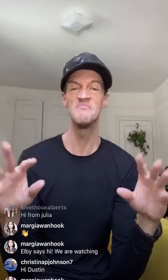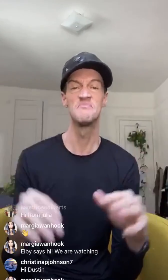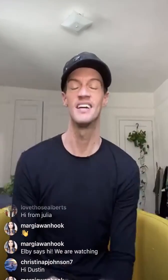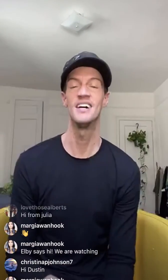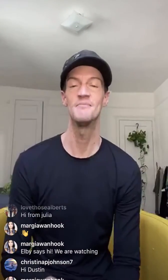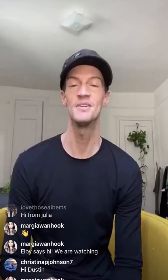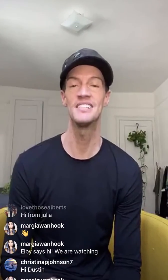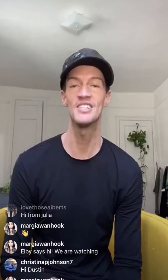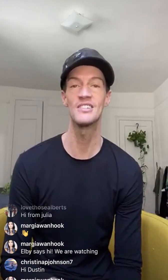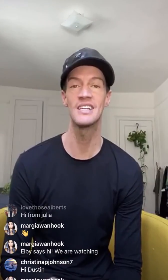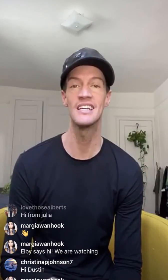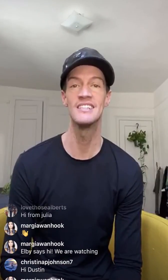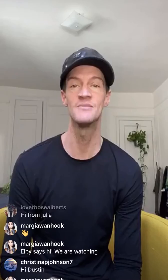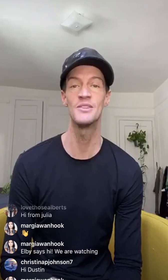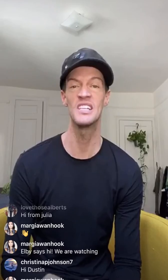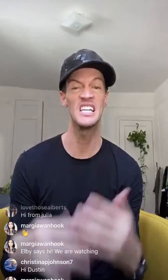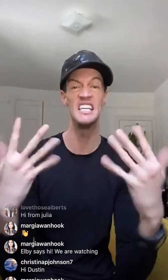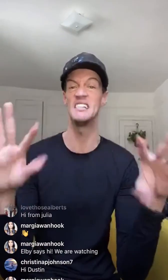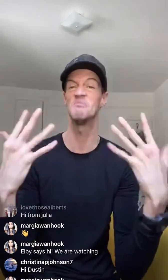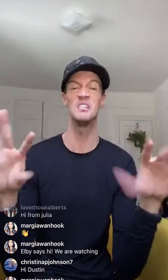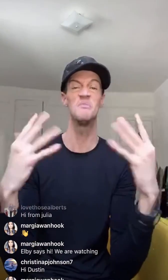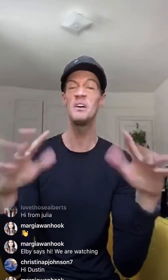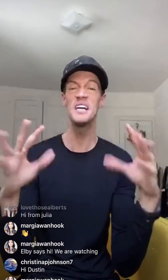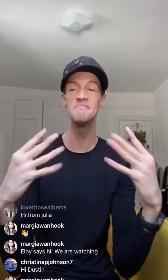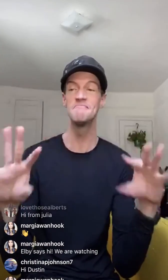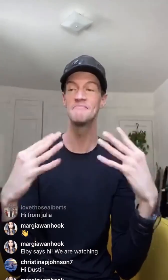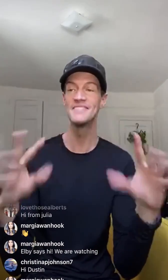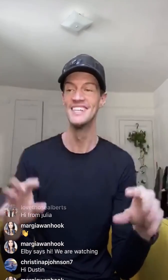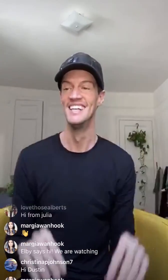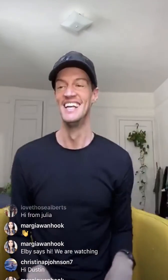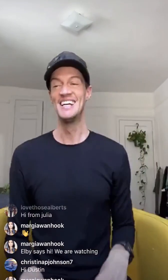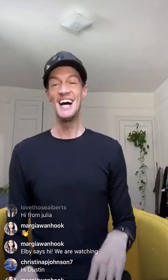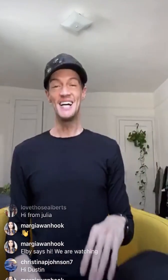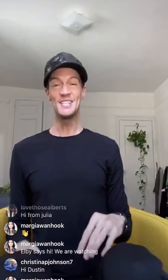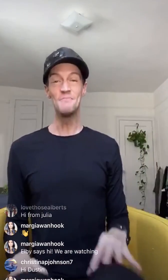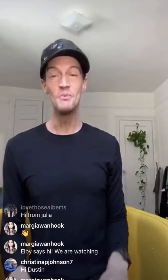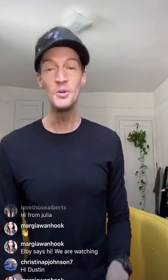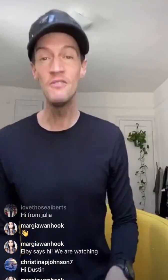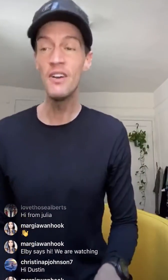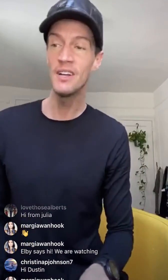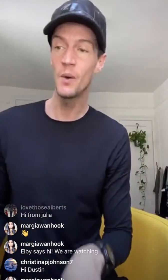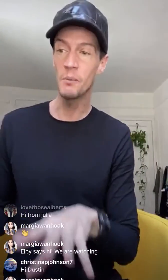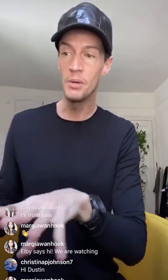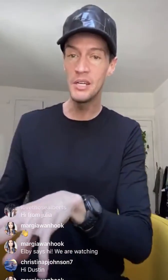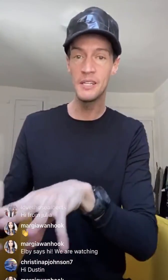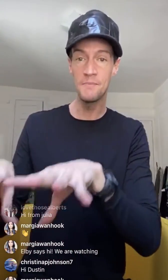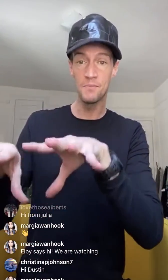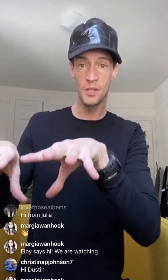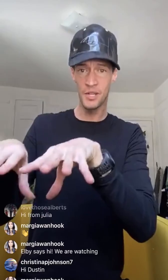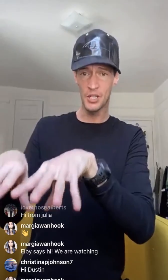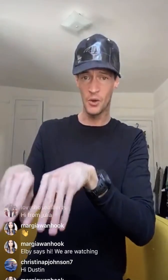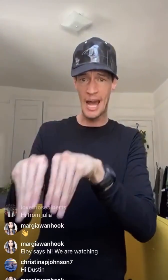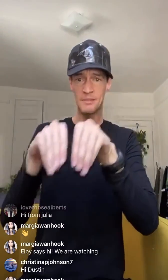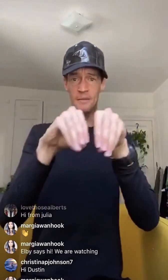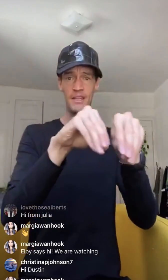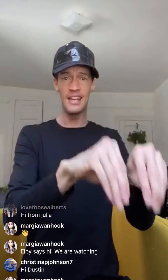dinner. Very good. Nice, everyone. This is a sign that a lot of little kids know. All